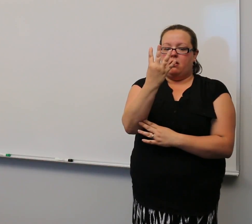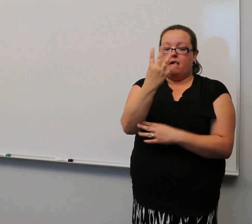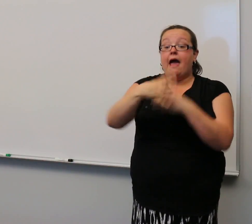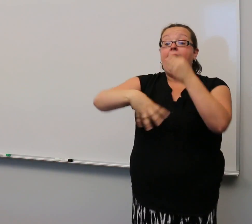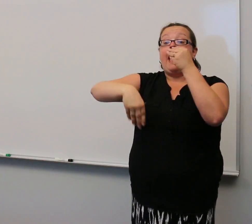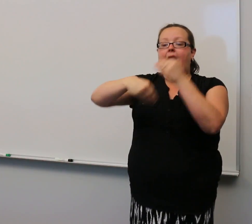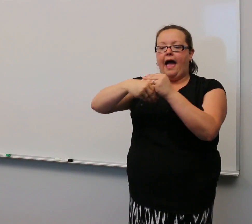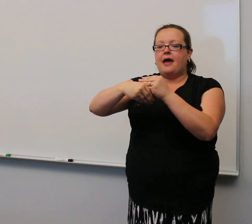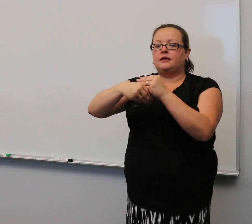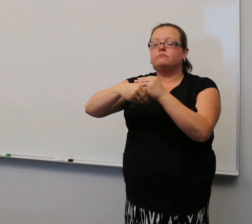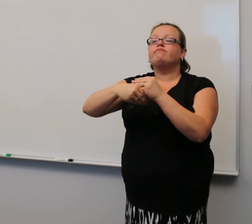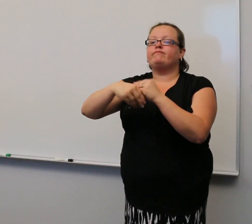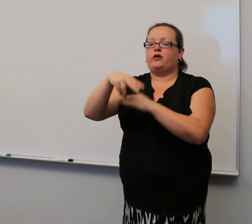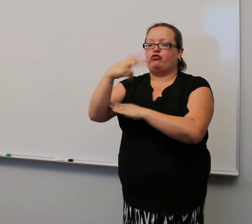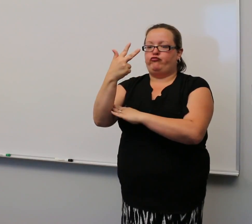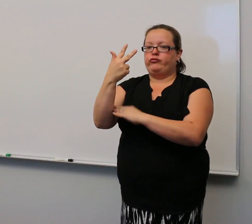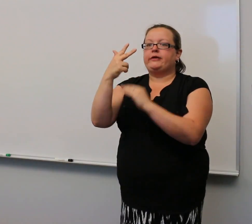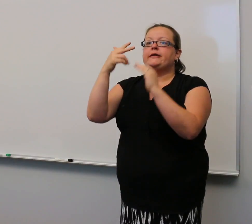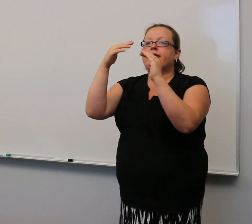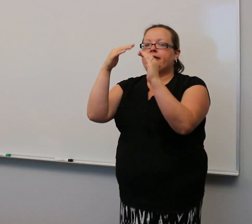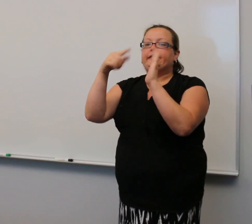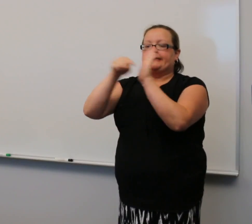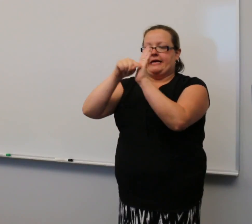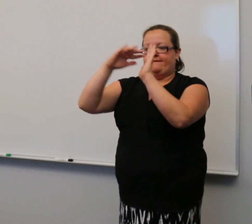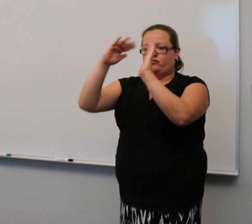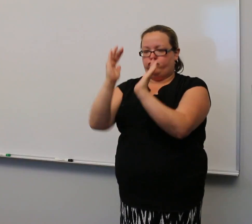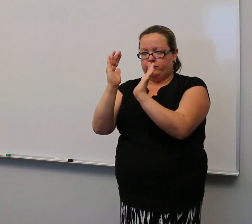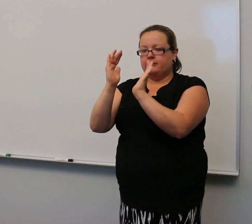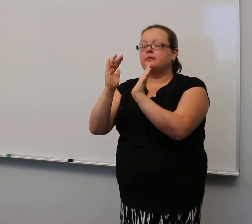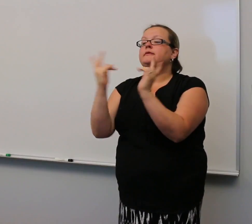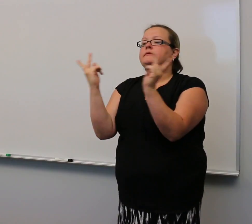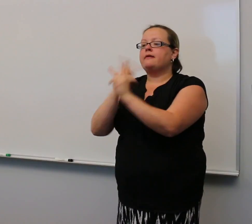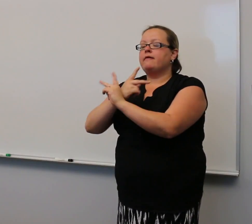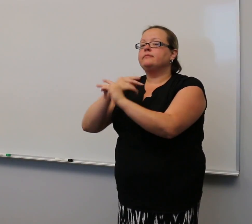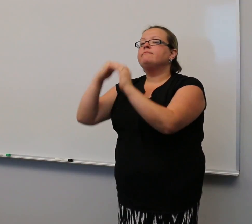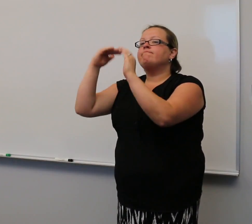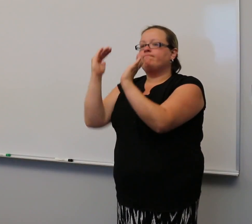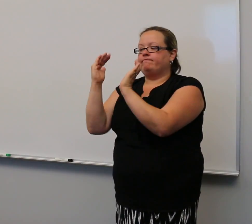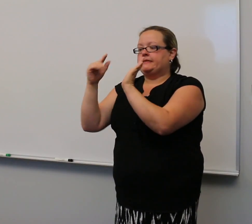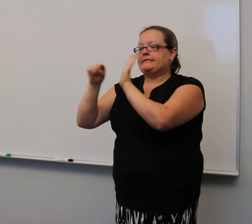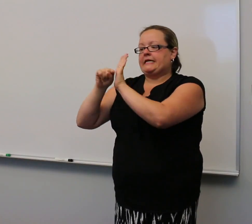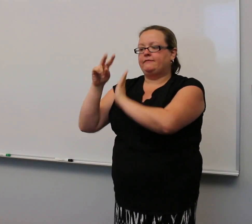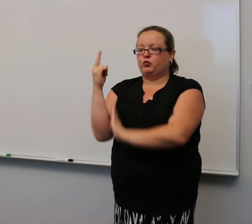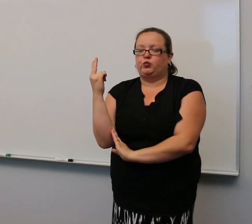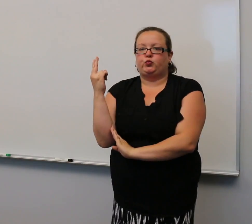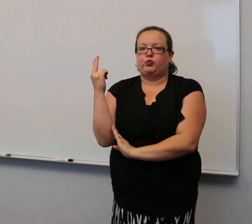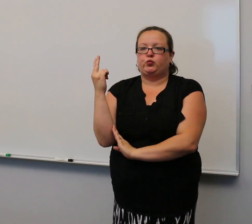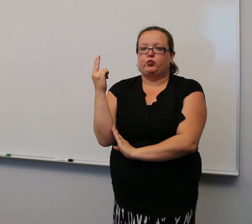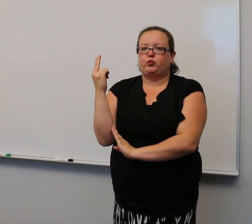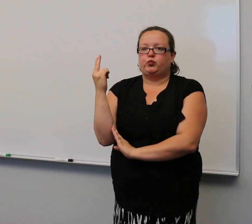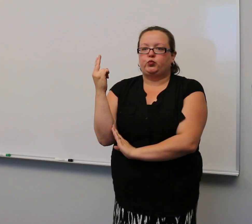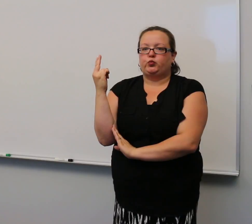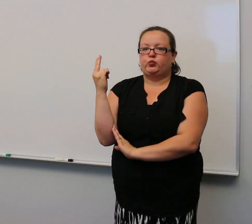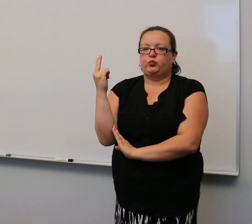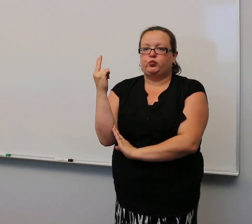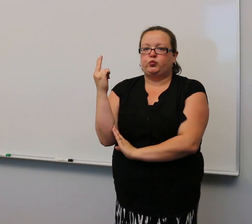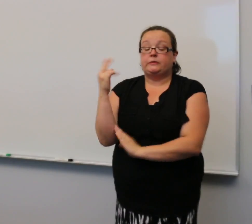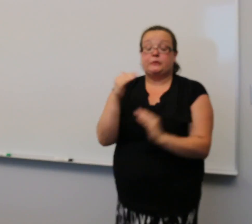BEDMAS next tells me to take care of the multiplications. -3 times -2